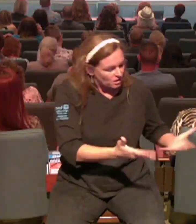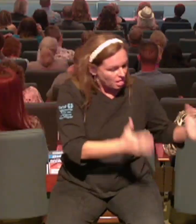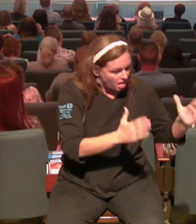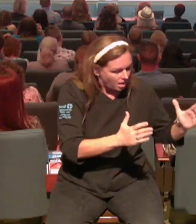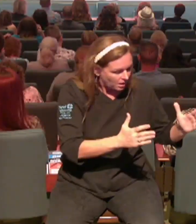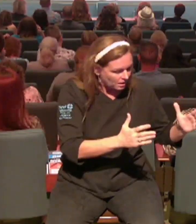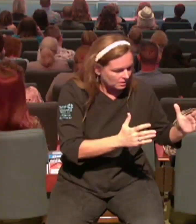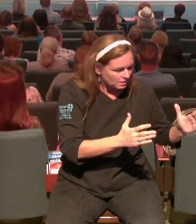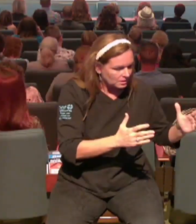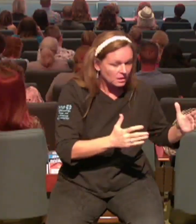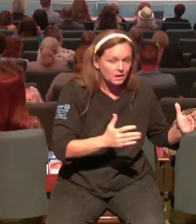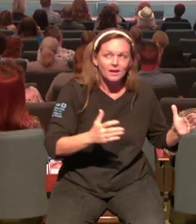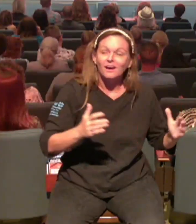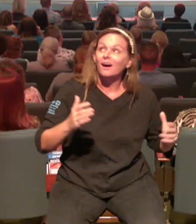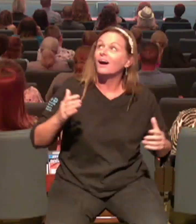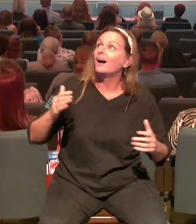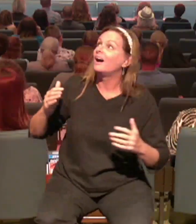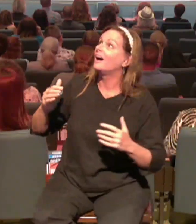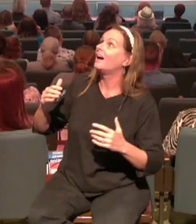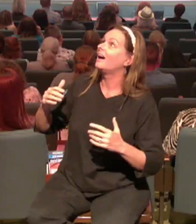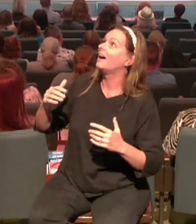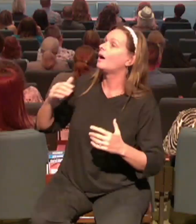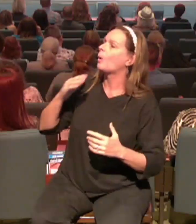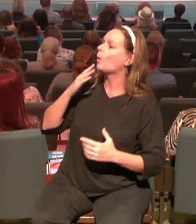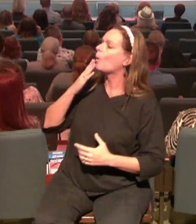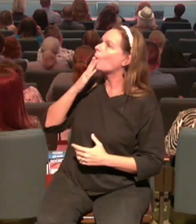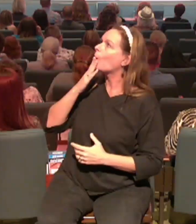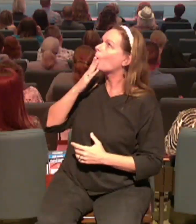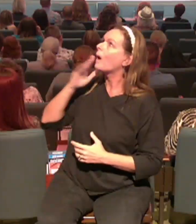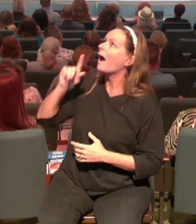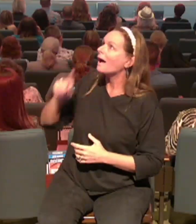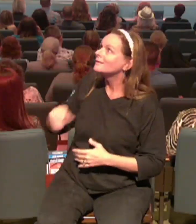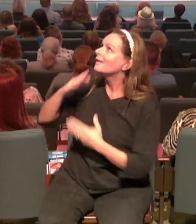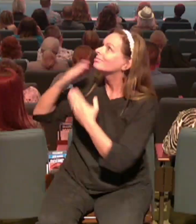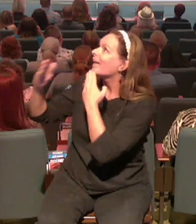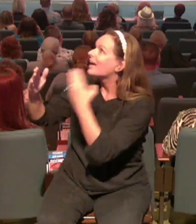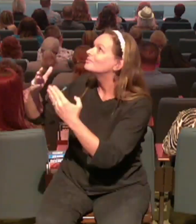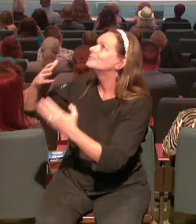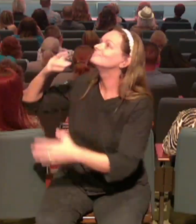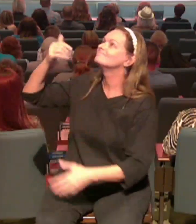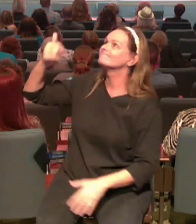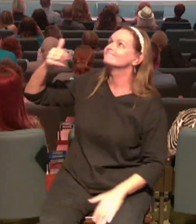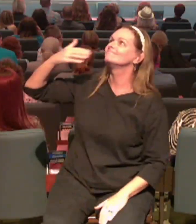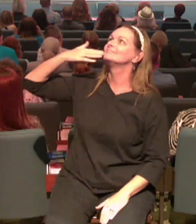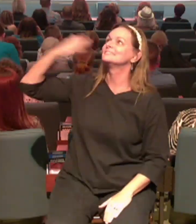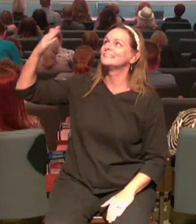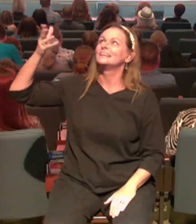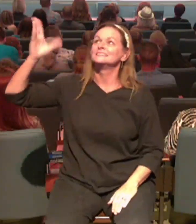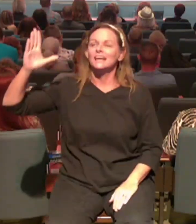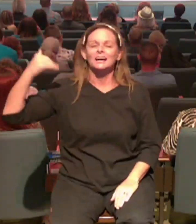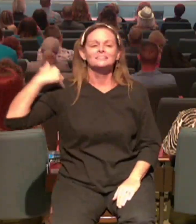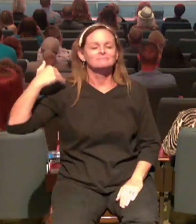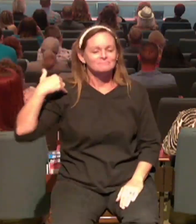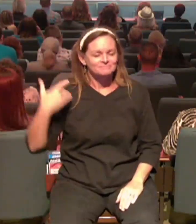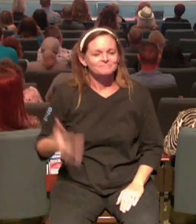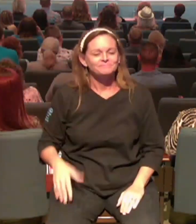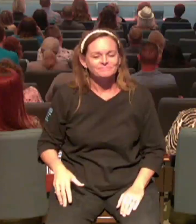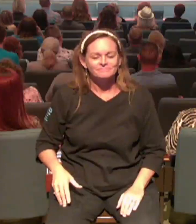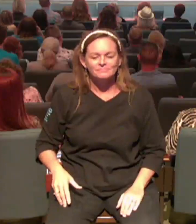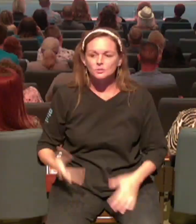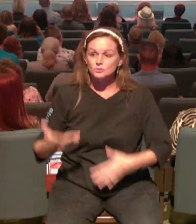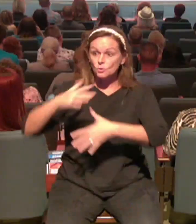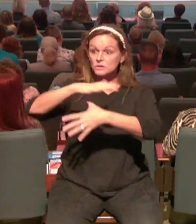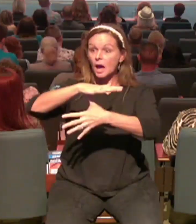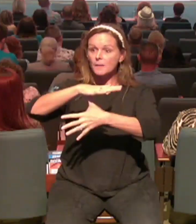as Christians, when we are posed with that question, what are we thankful for? Man, right at the top, it should be the grace of God. We